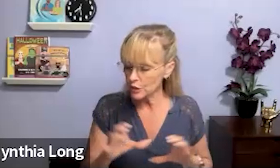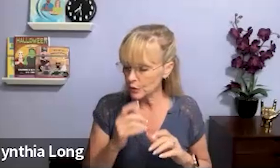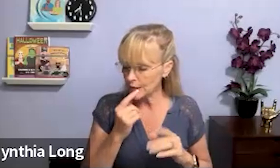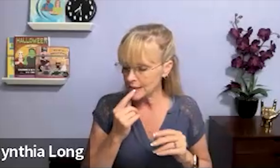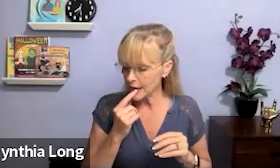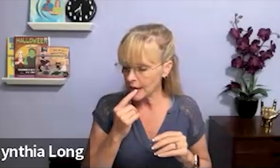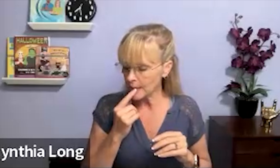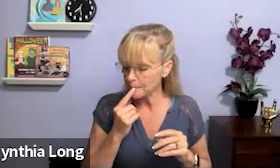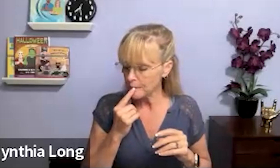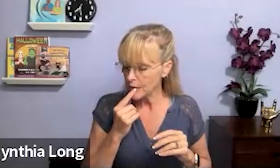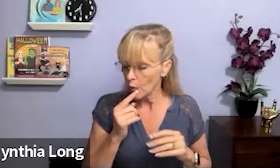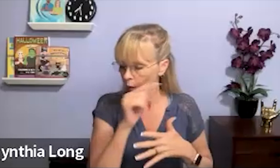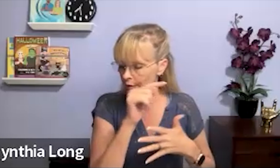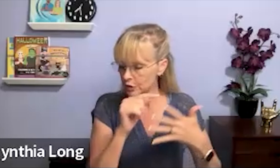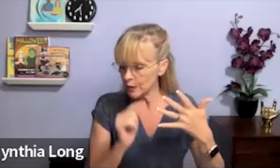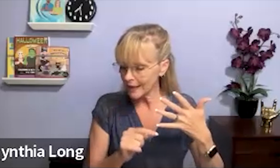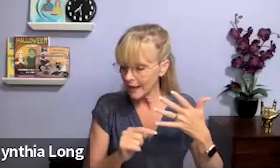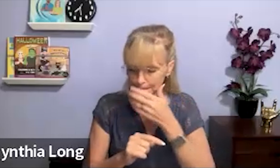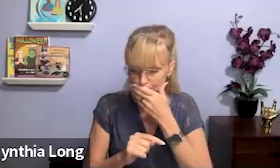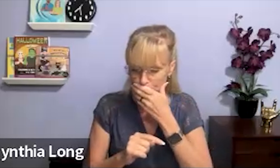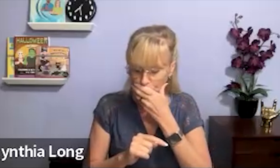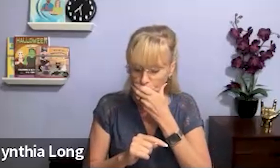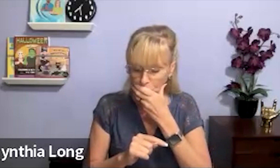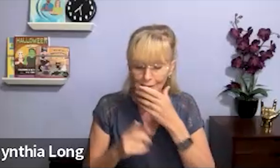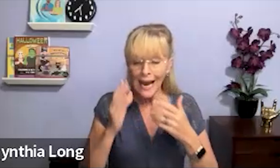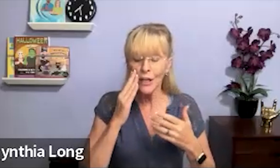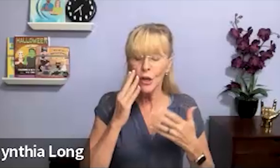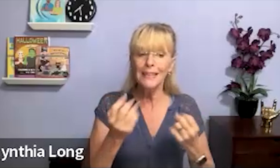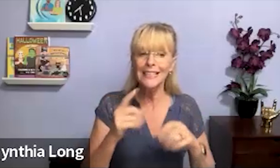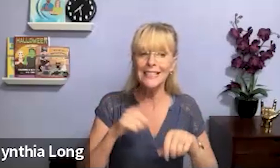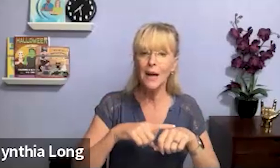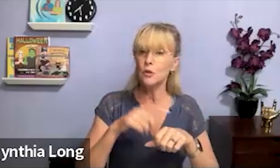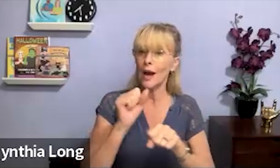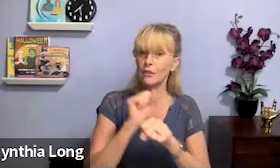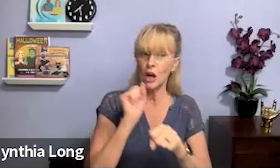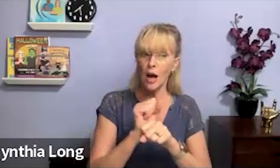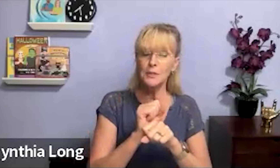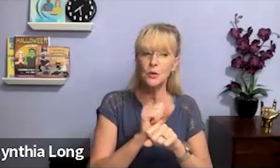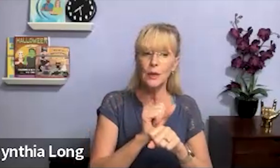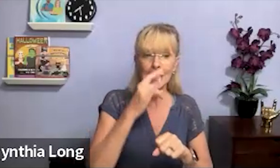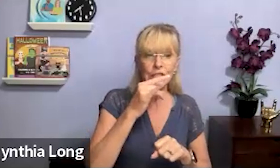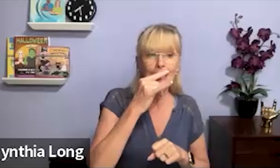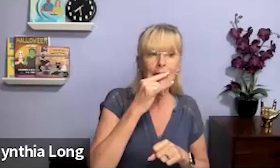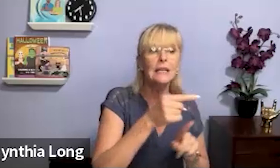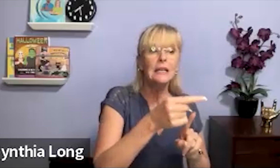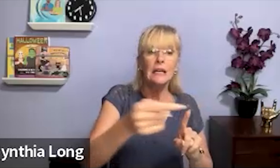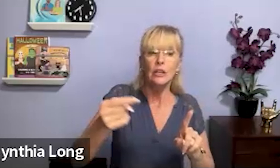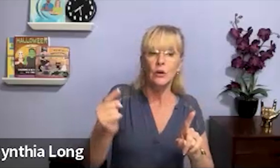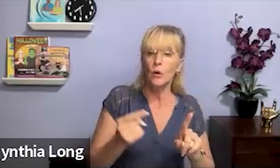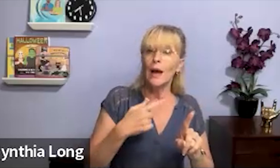do is when they're doing that, I know many times you have jobs. So each kid, you go around